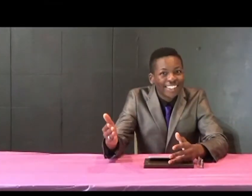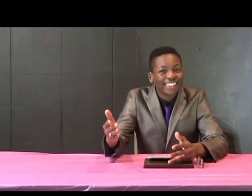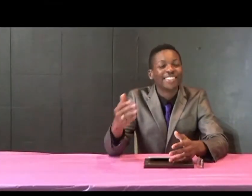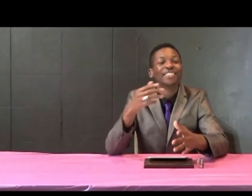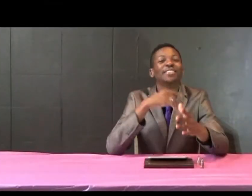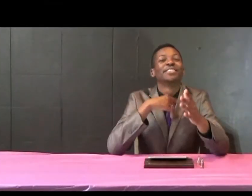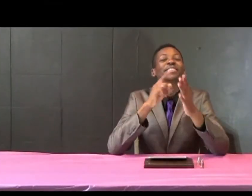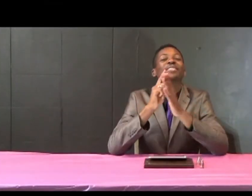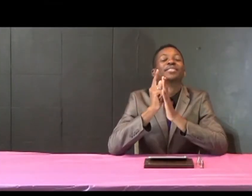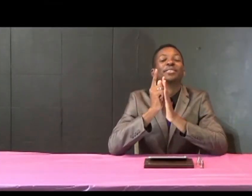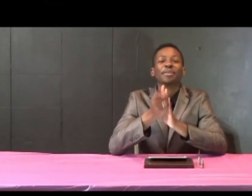Hello,